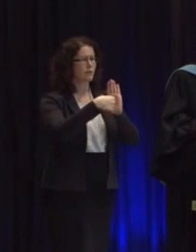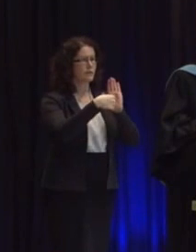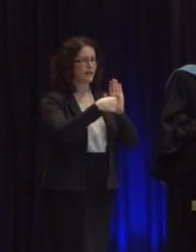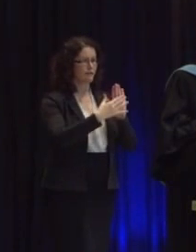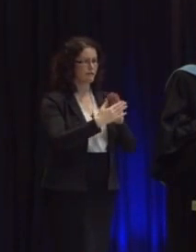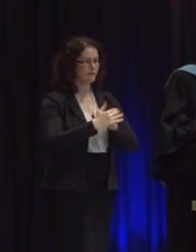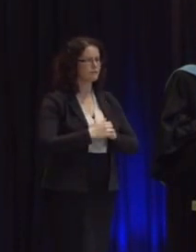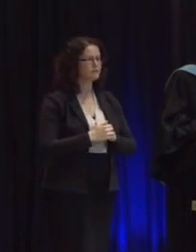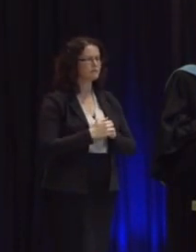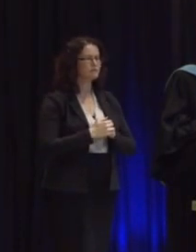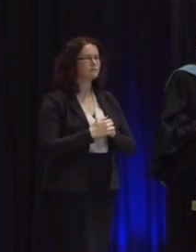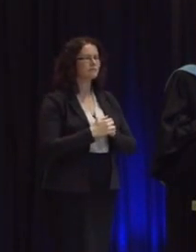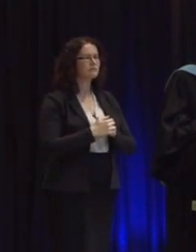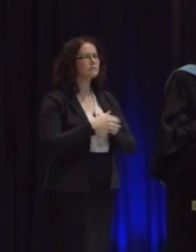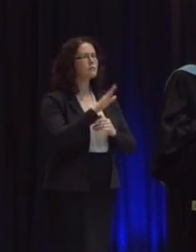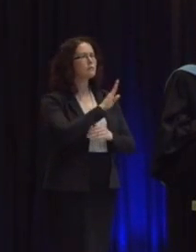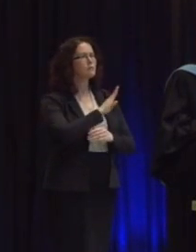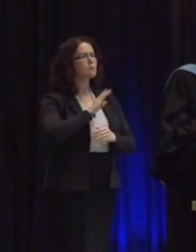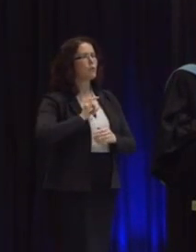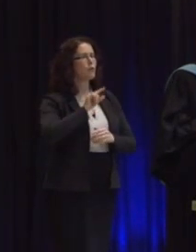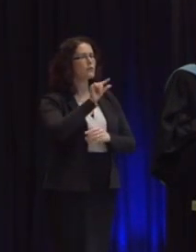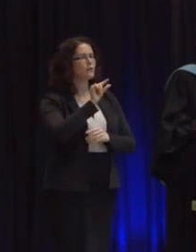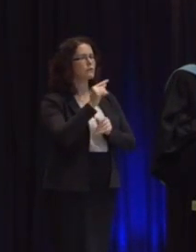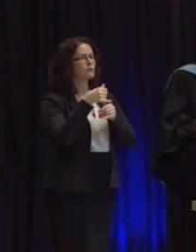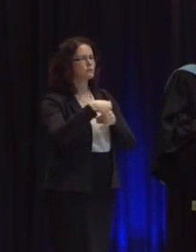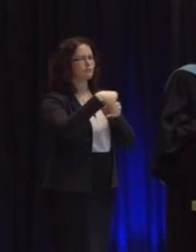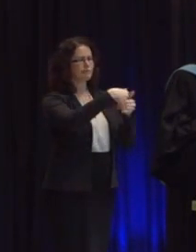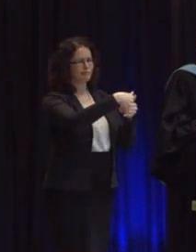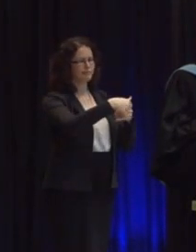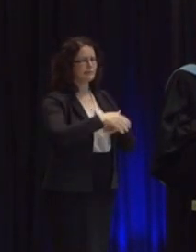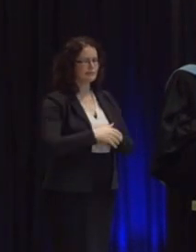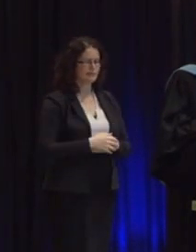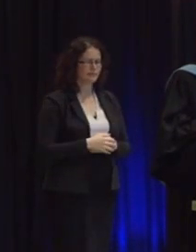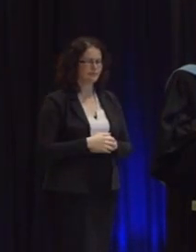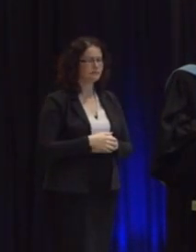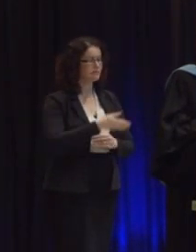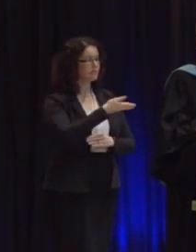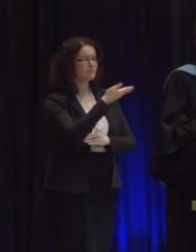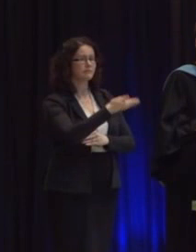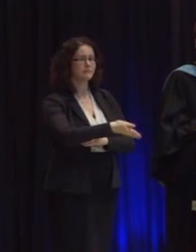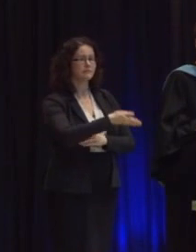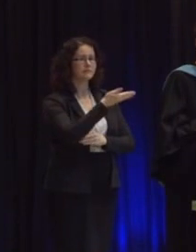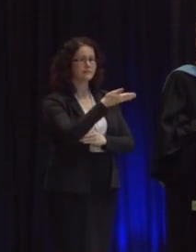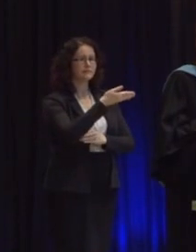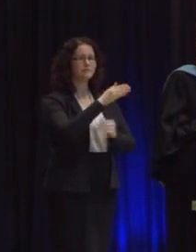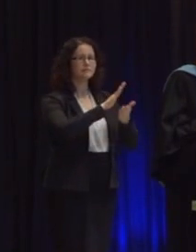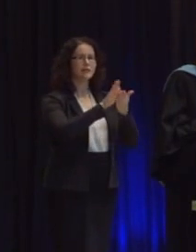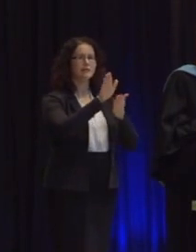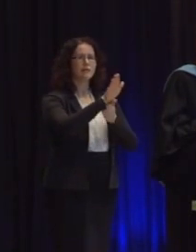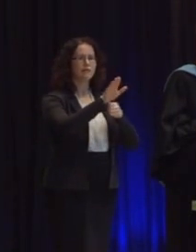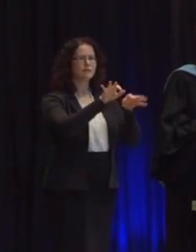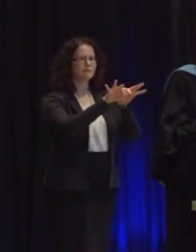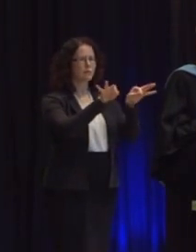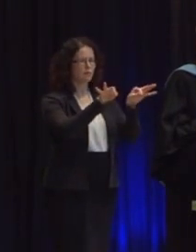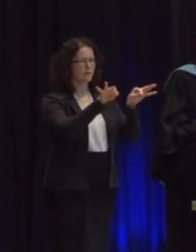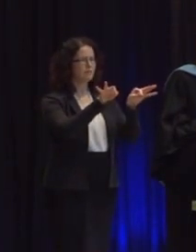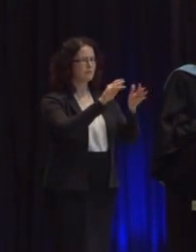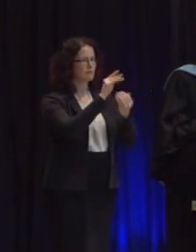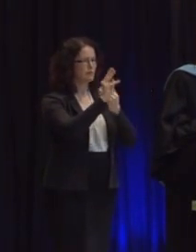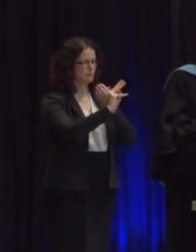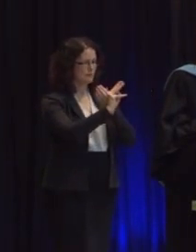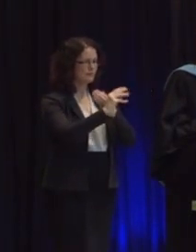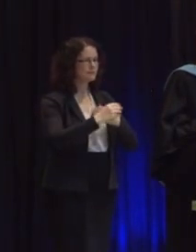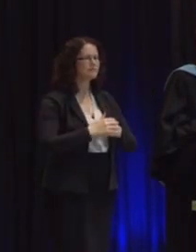the Board of Governors Award. This is awarded to a graduating student of a college diploma program who